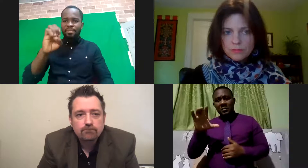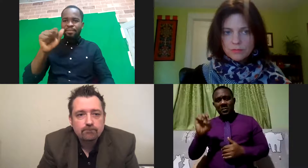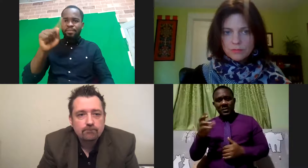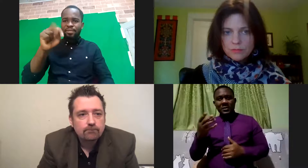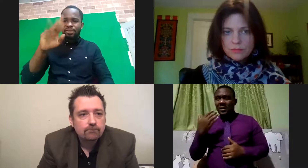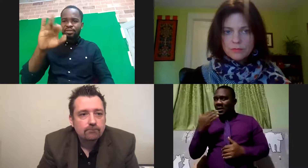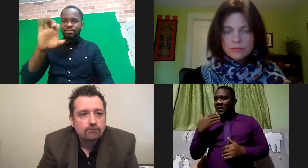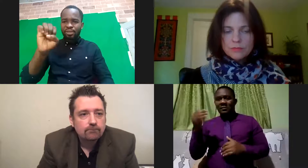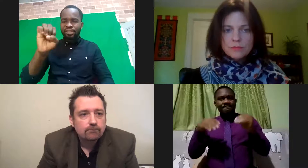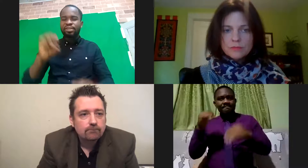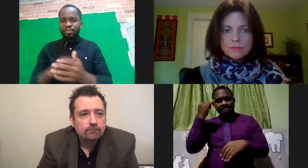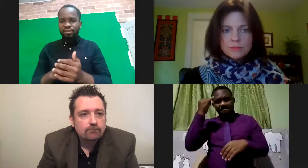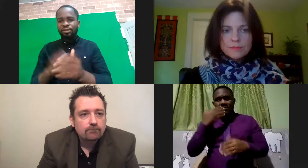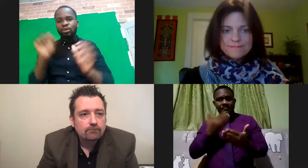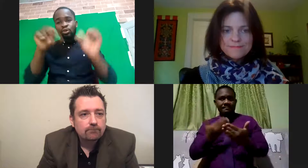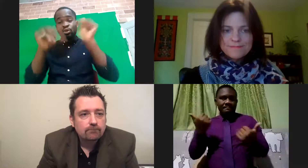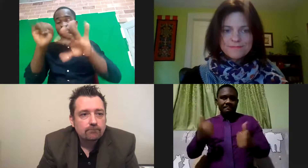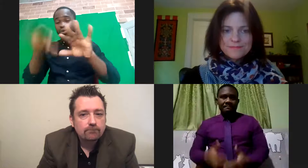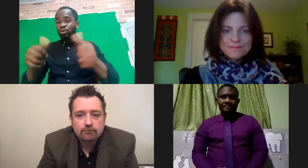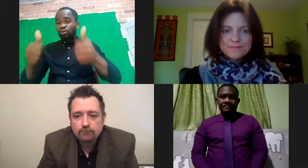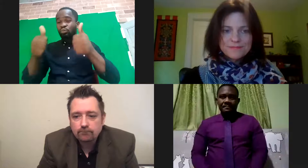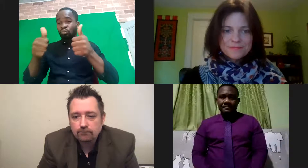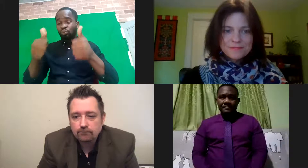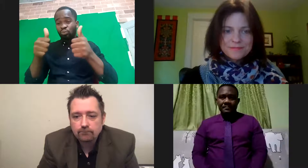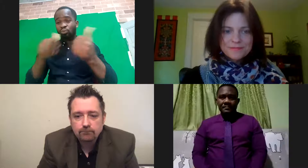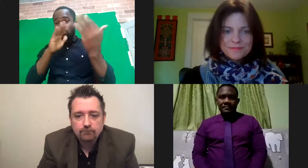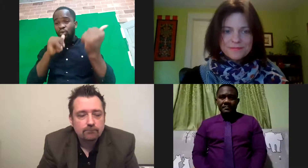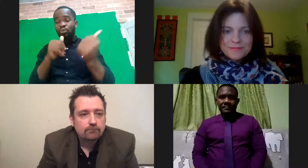contribution. That was very useful and informative.